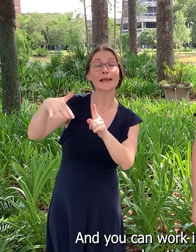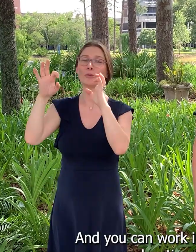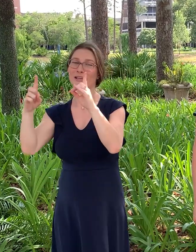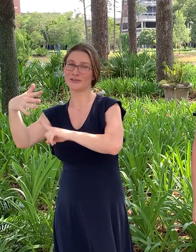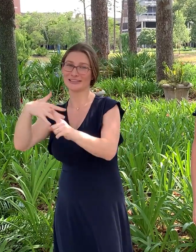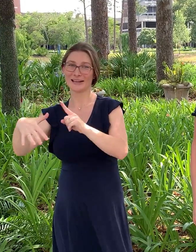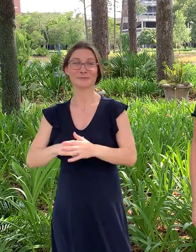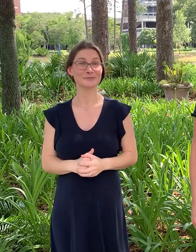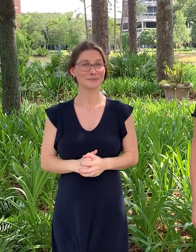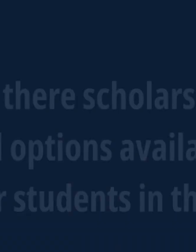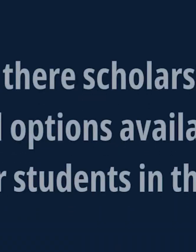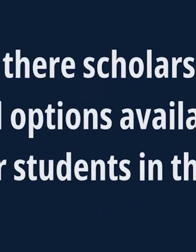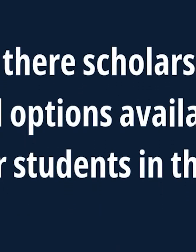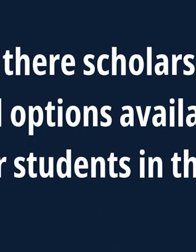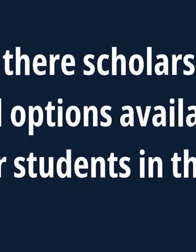setting.